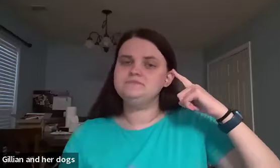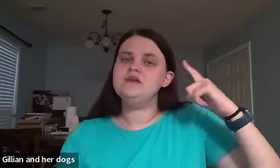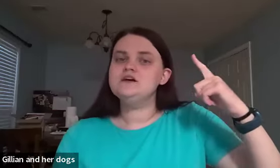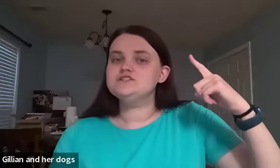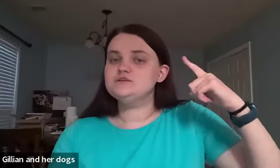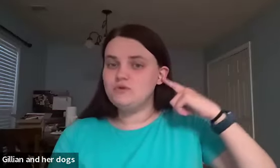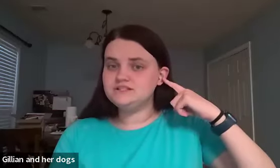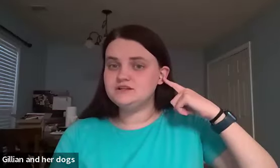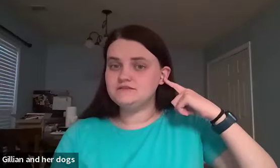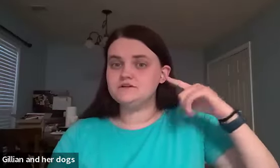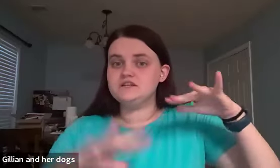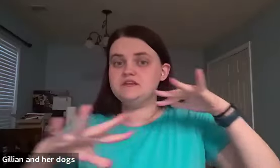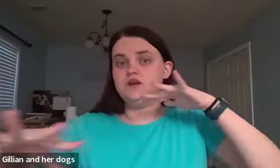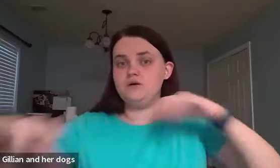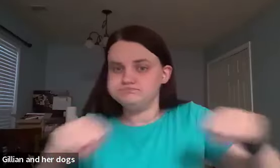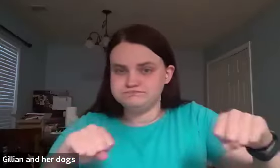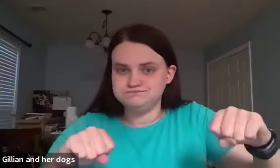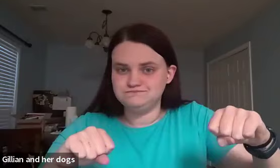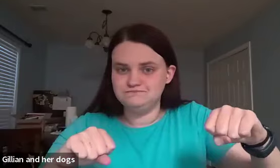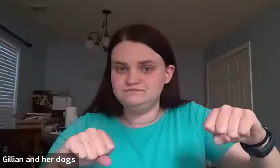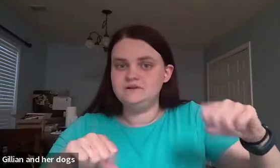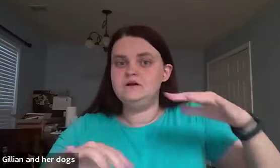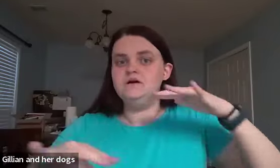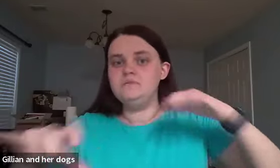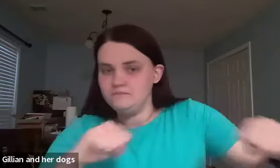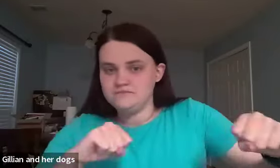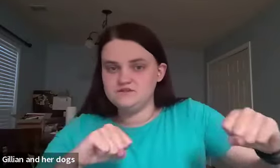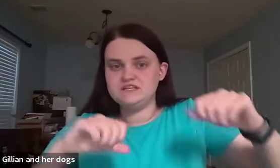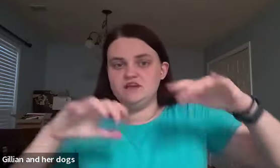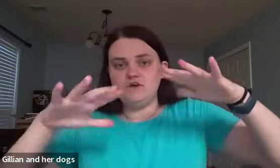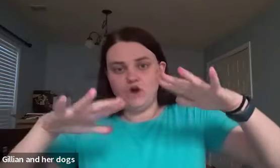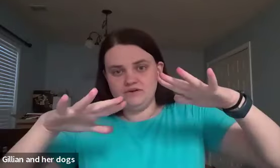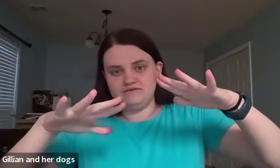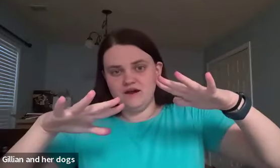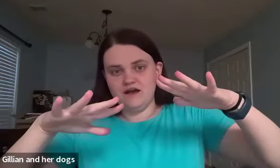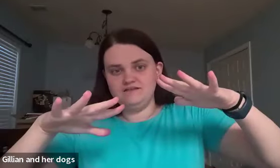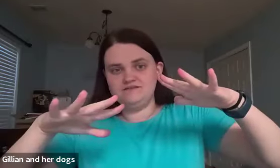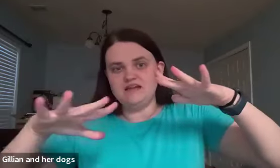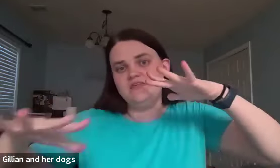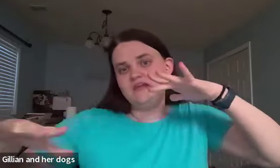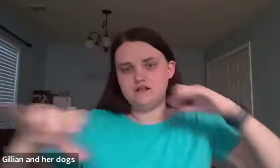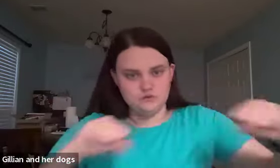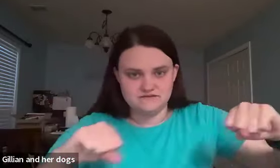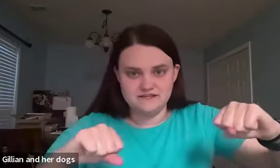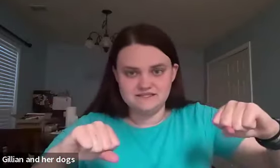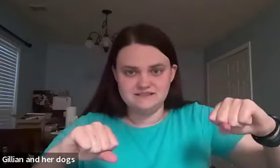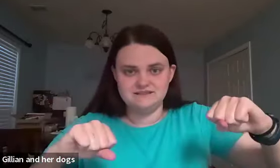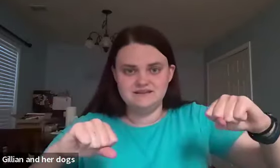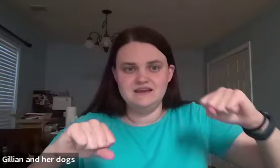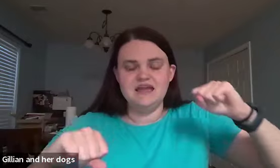initially. So you point to your ear first and then you go. So it's like you have open fives and then they close to fists.